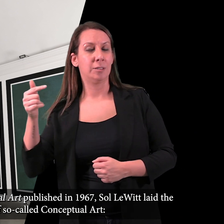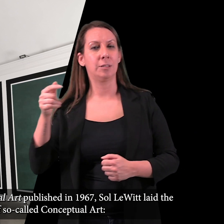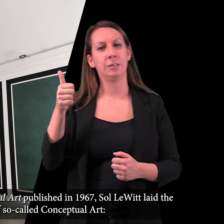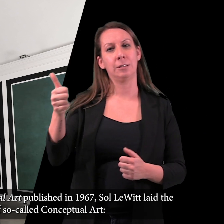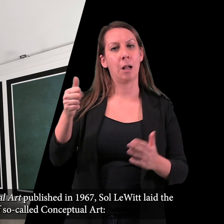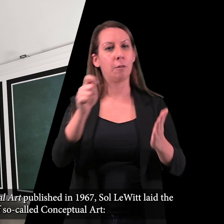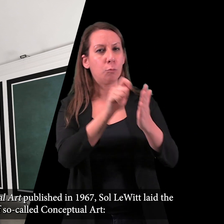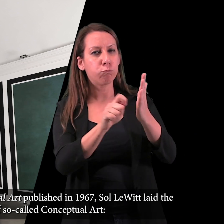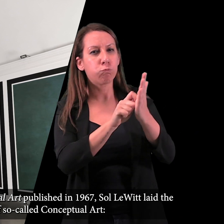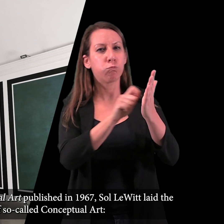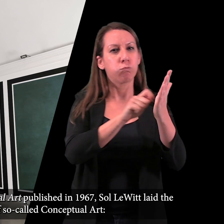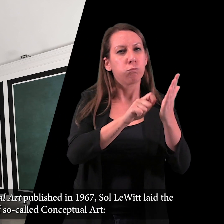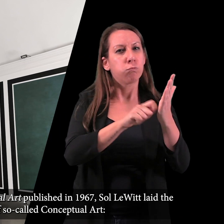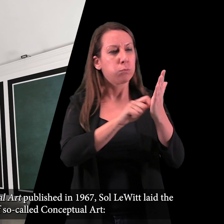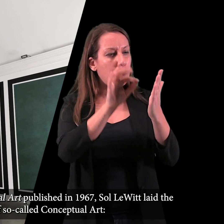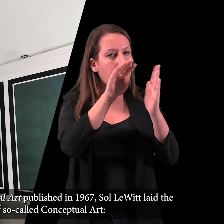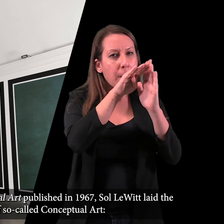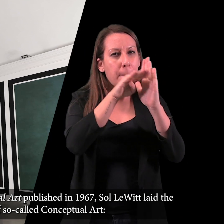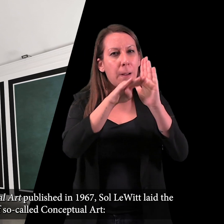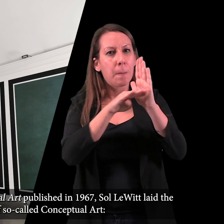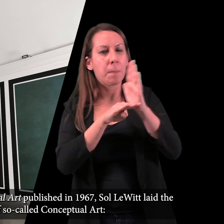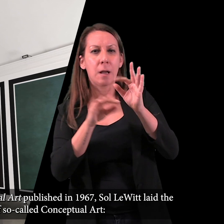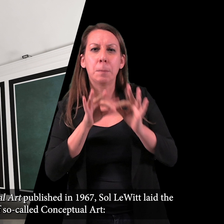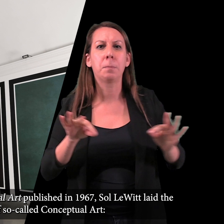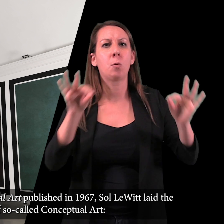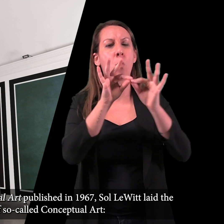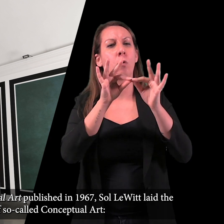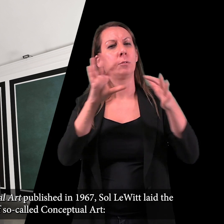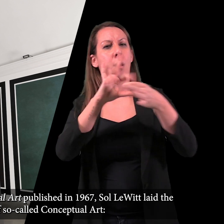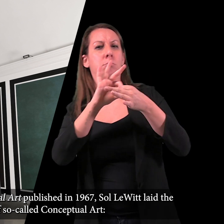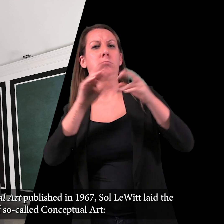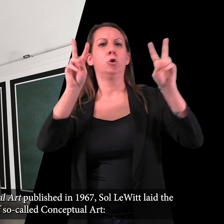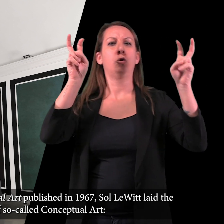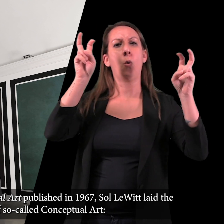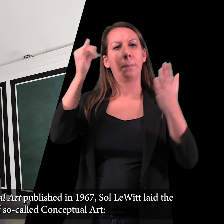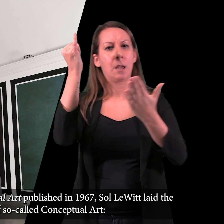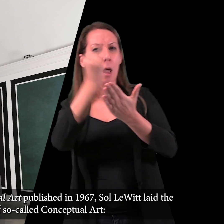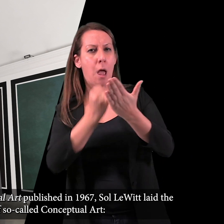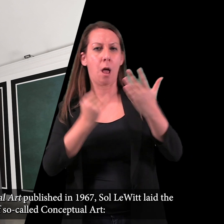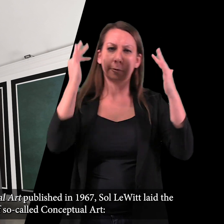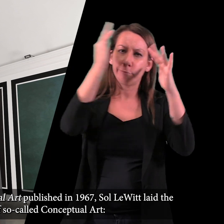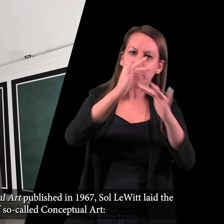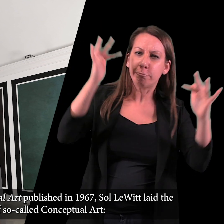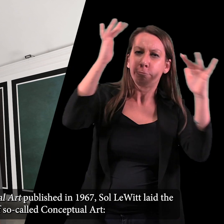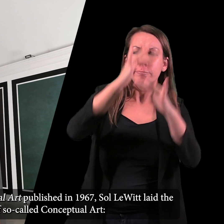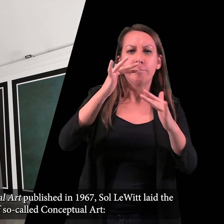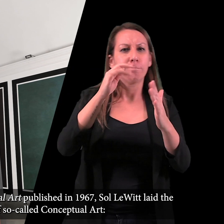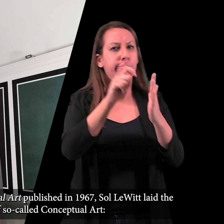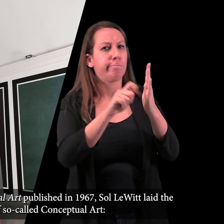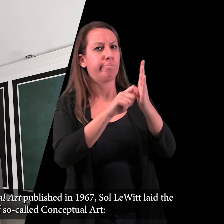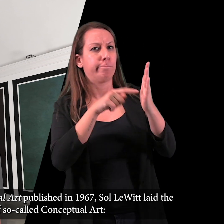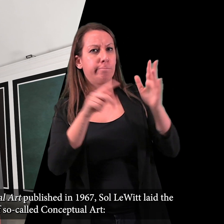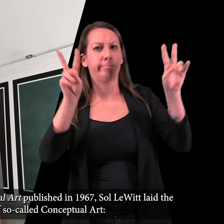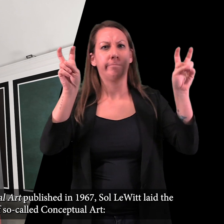In his paragraphs on conceptual art, published in 1967, Sol LeWitt laid